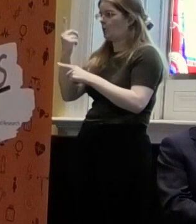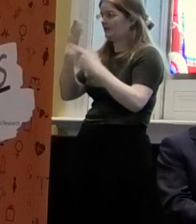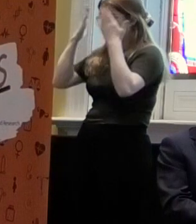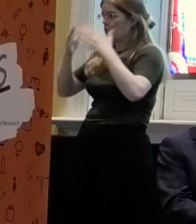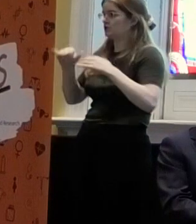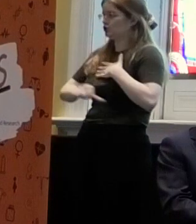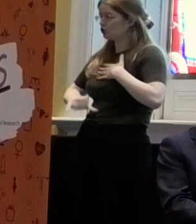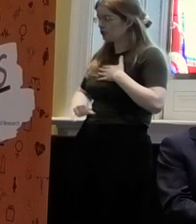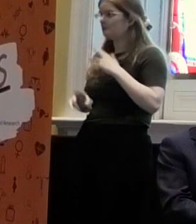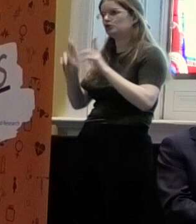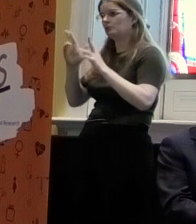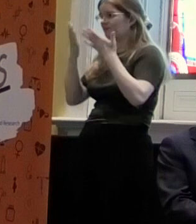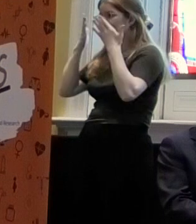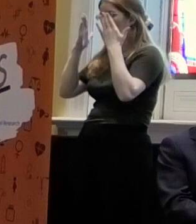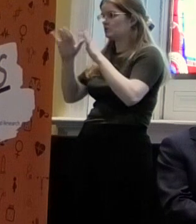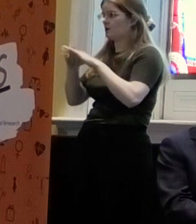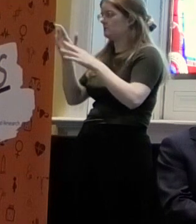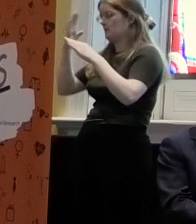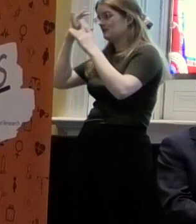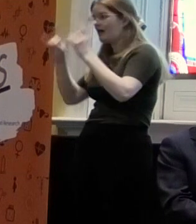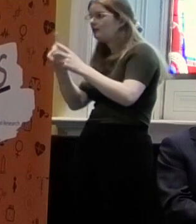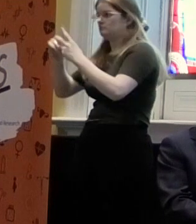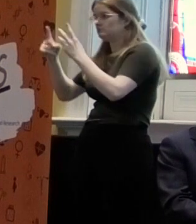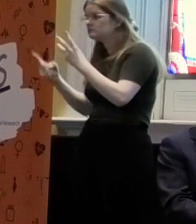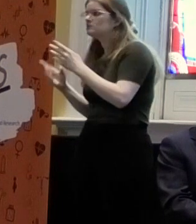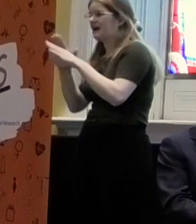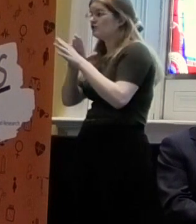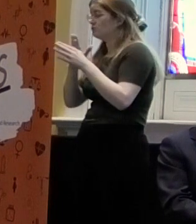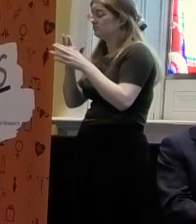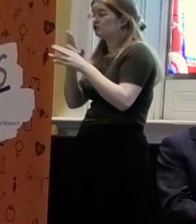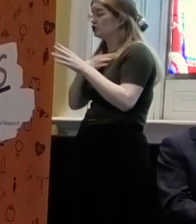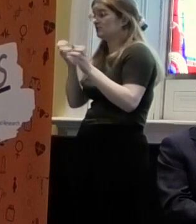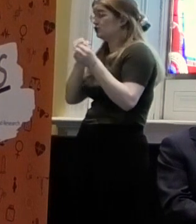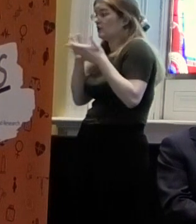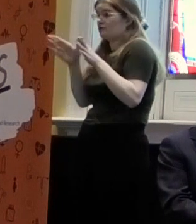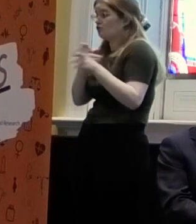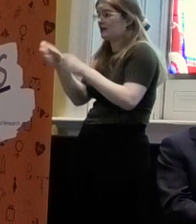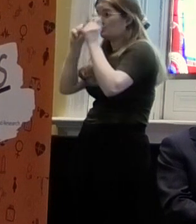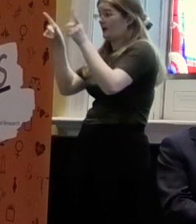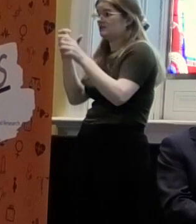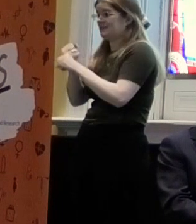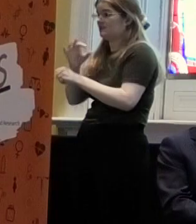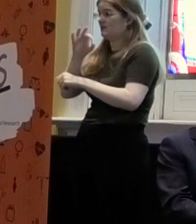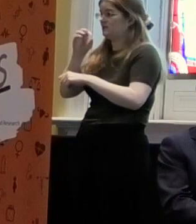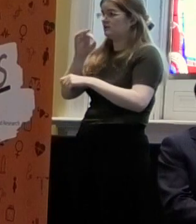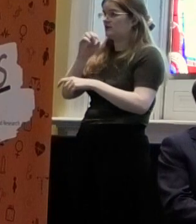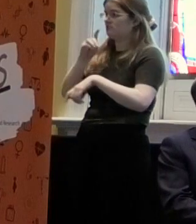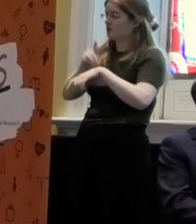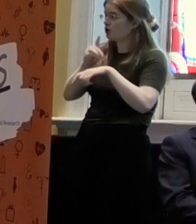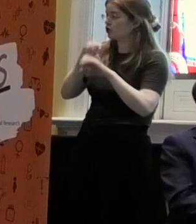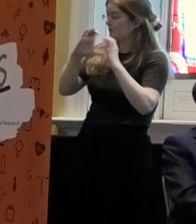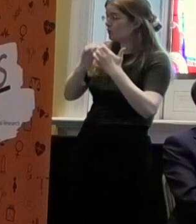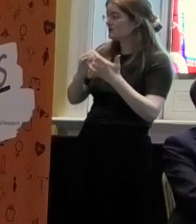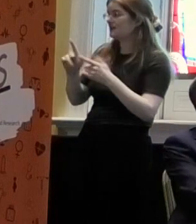just surgery, a sort of a wider awareness with regard to, I suppose, the community and the GP community. Those